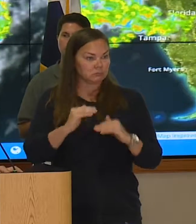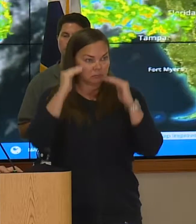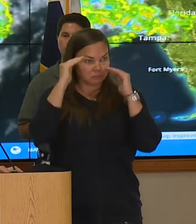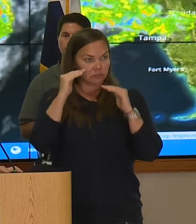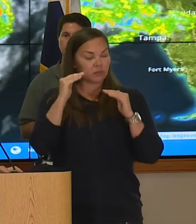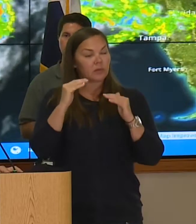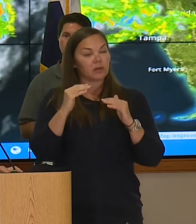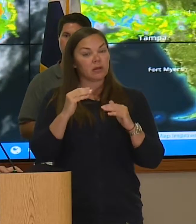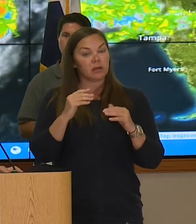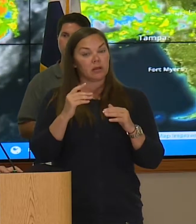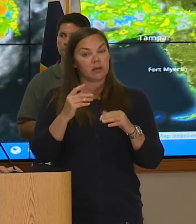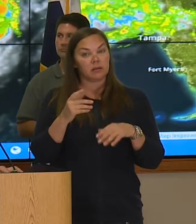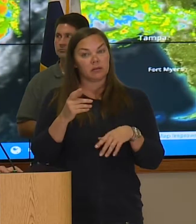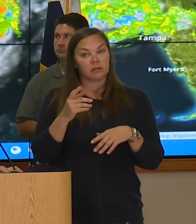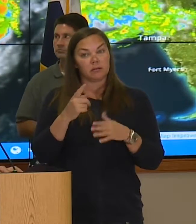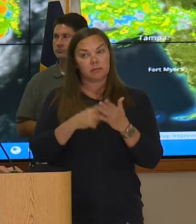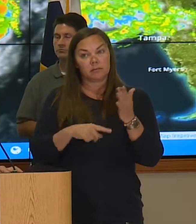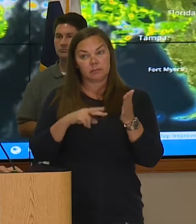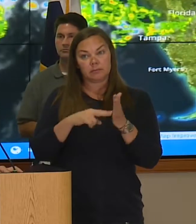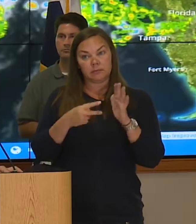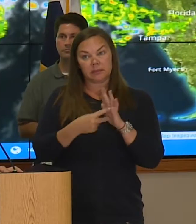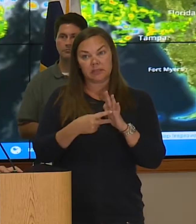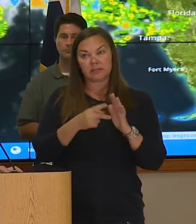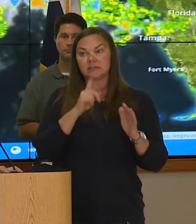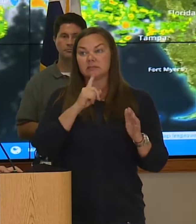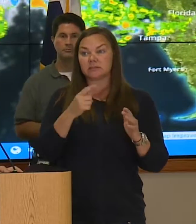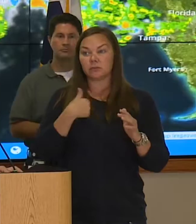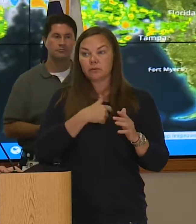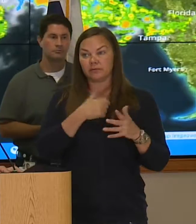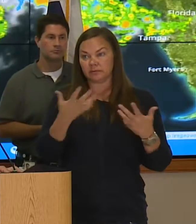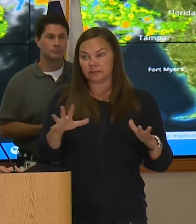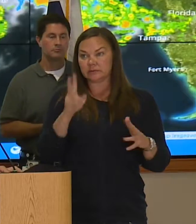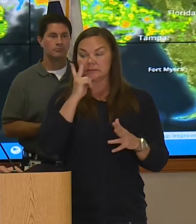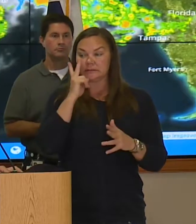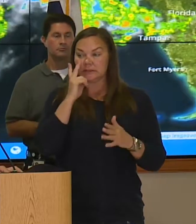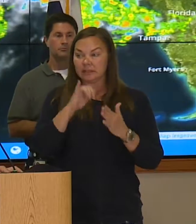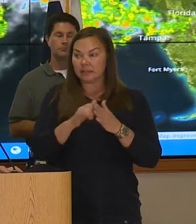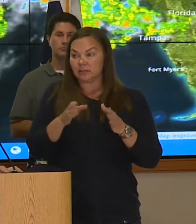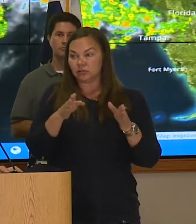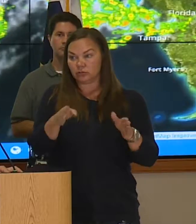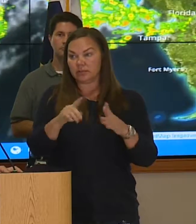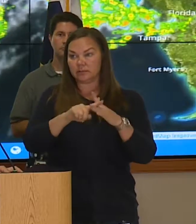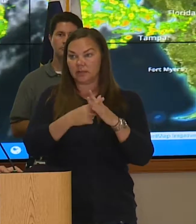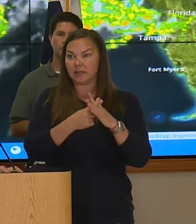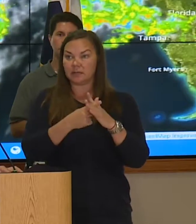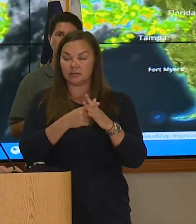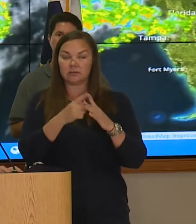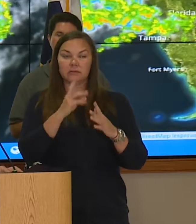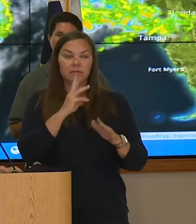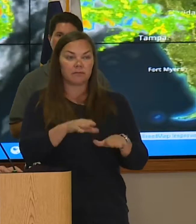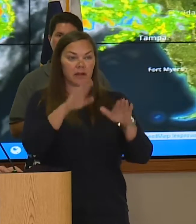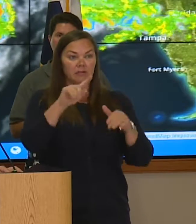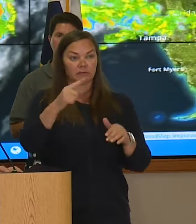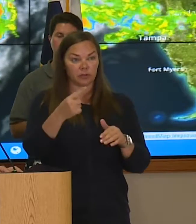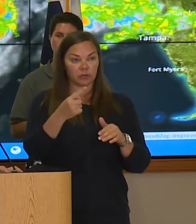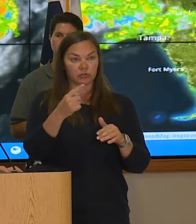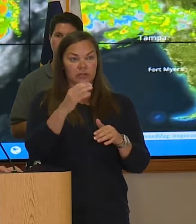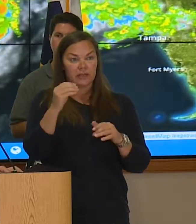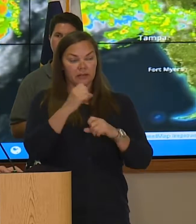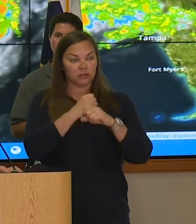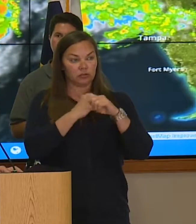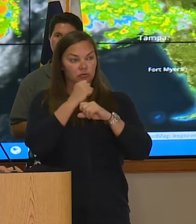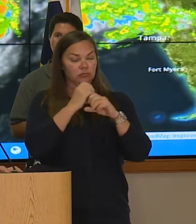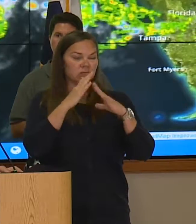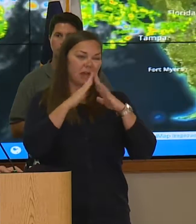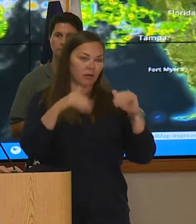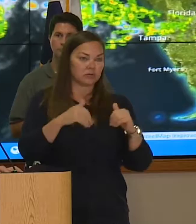Essentially what that is we have seen that the streets begin to flood first, and the structures then